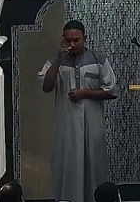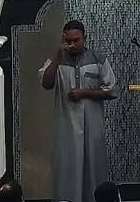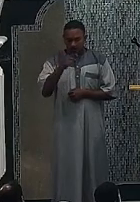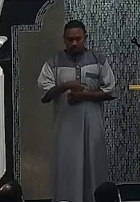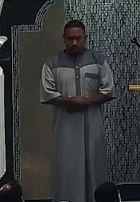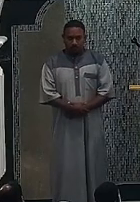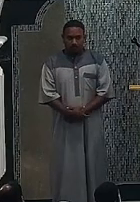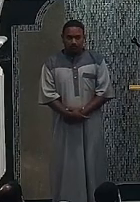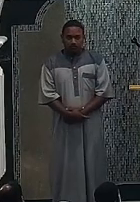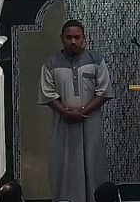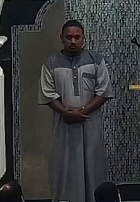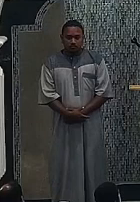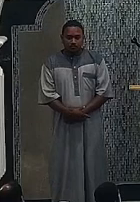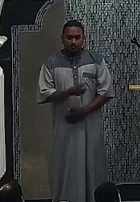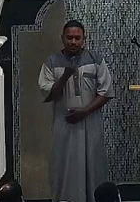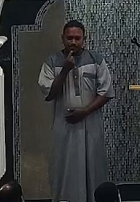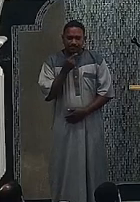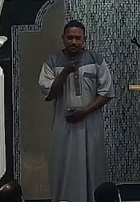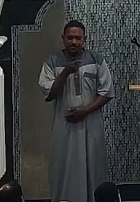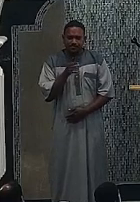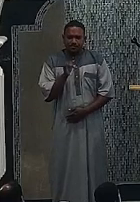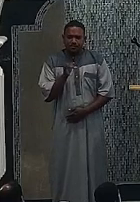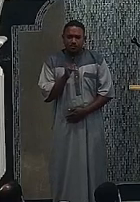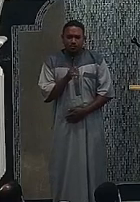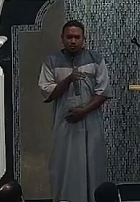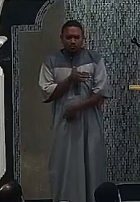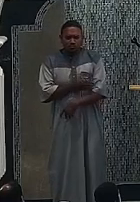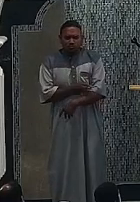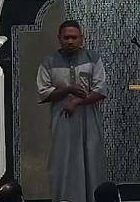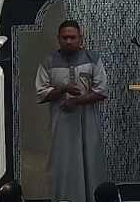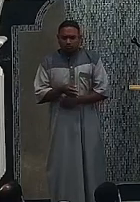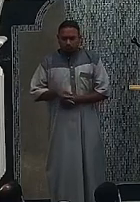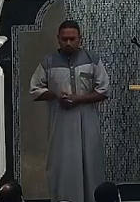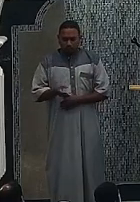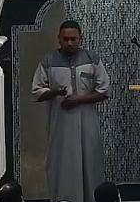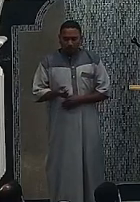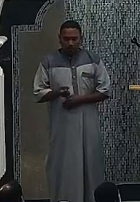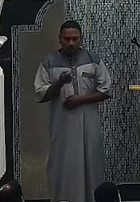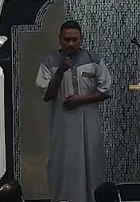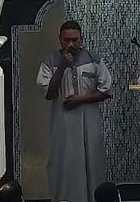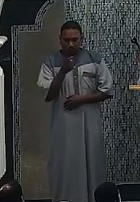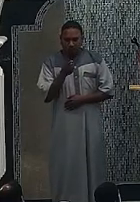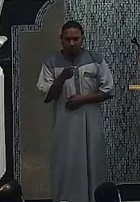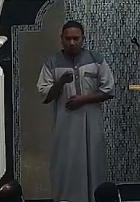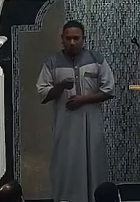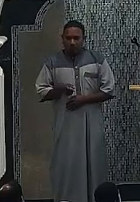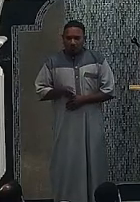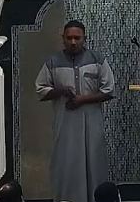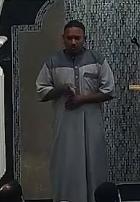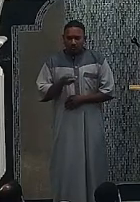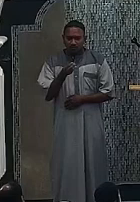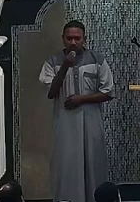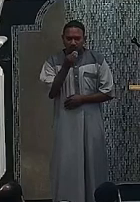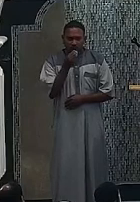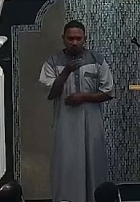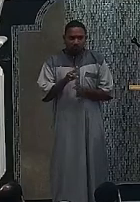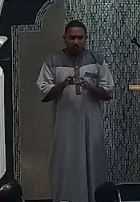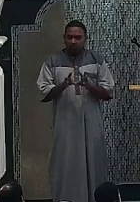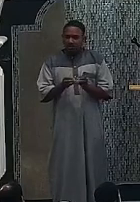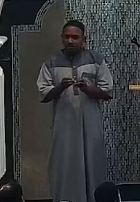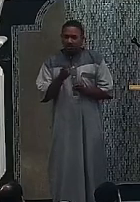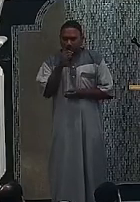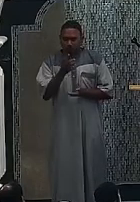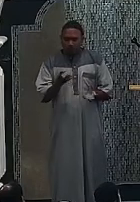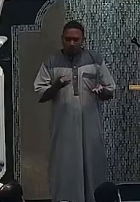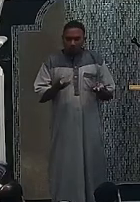you know, poverty alleviation, pots of foods are made everywhere. And we're not asking you to